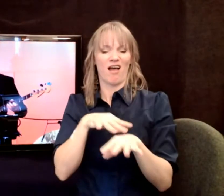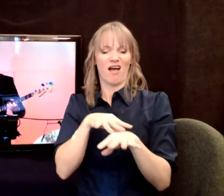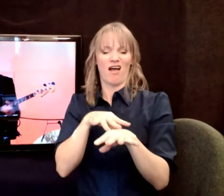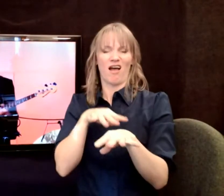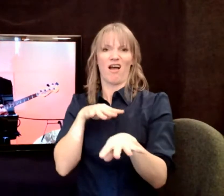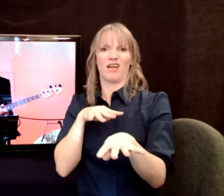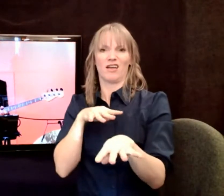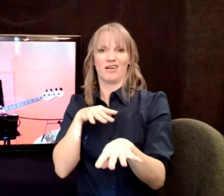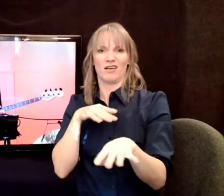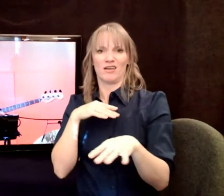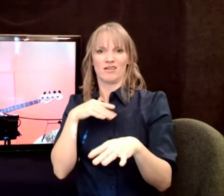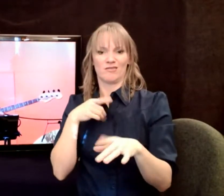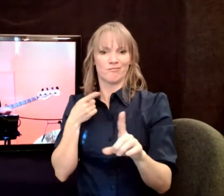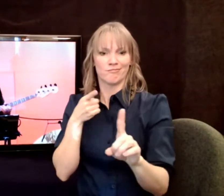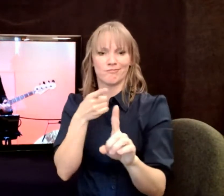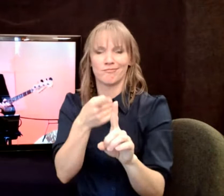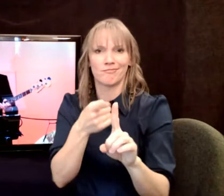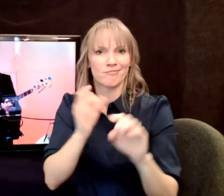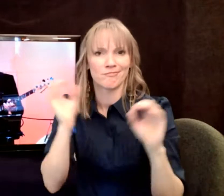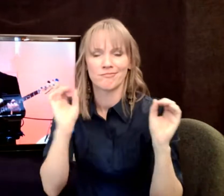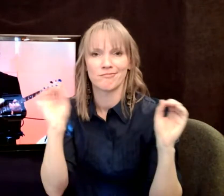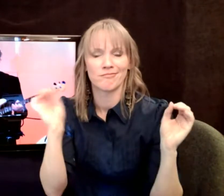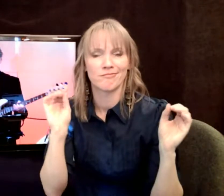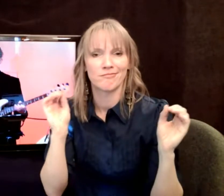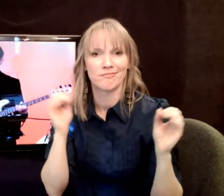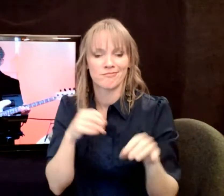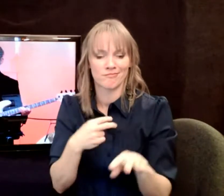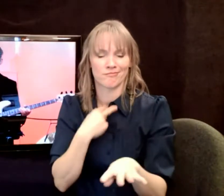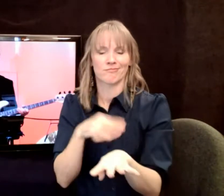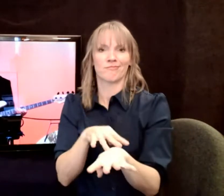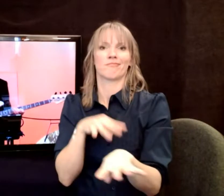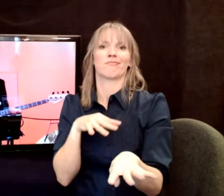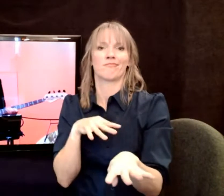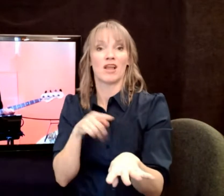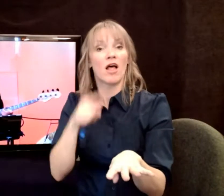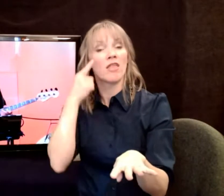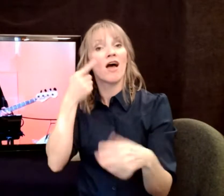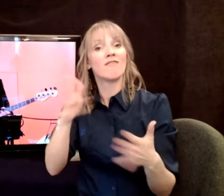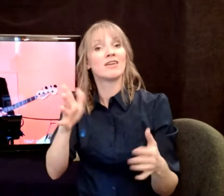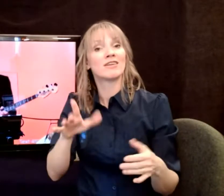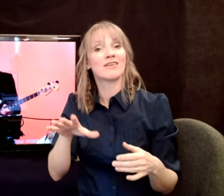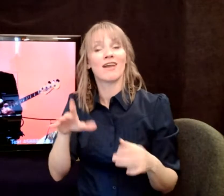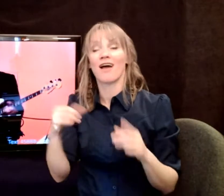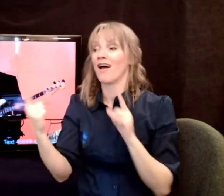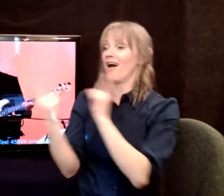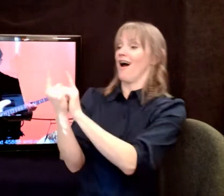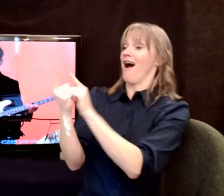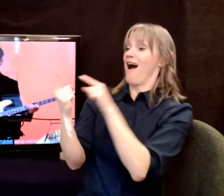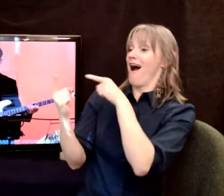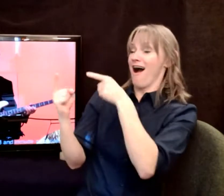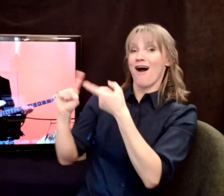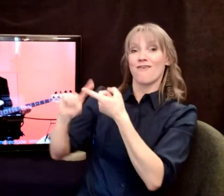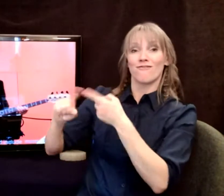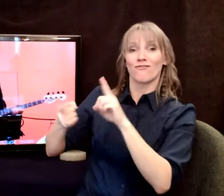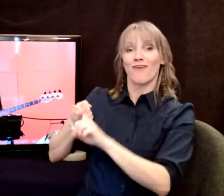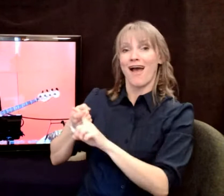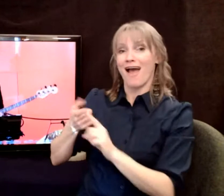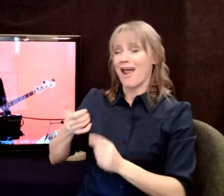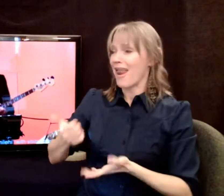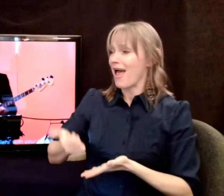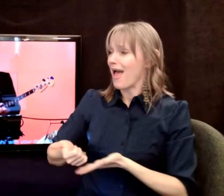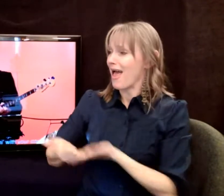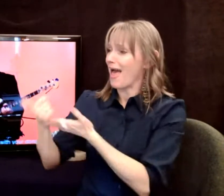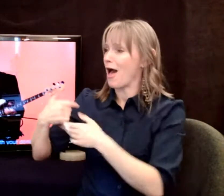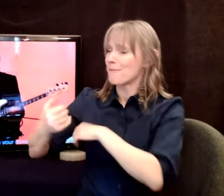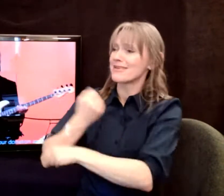But you're not moving. Because you found a friend to take you